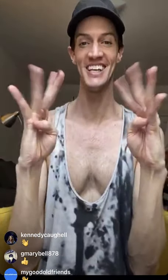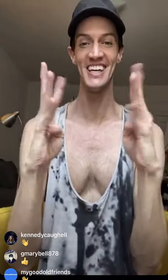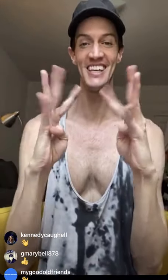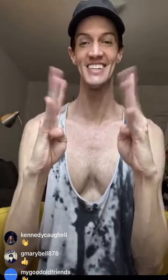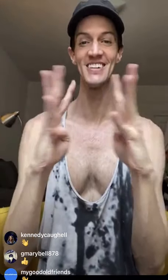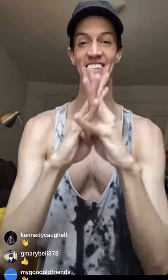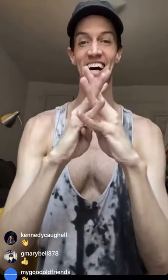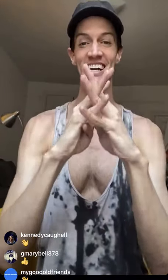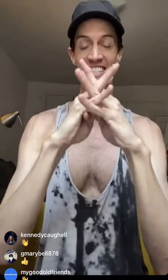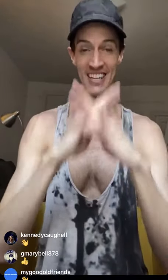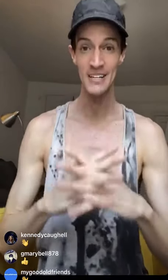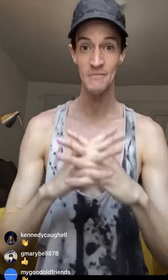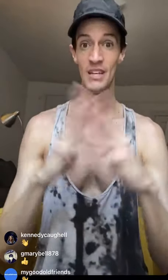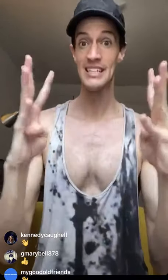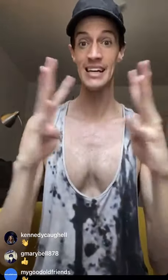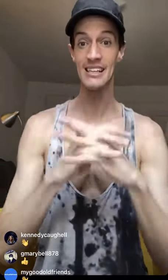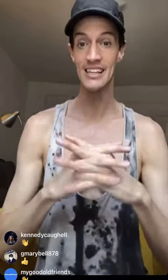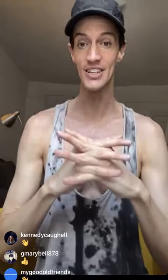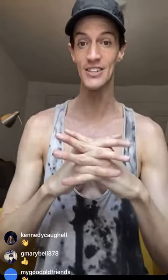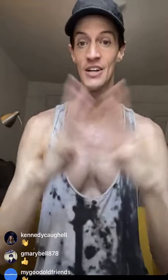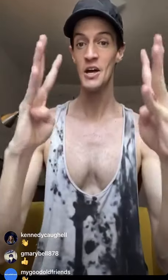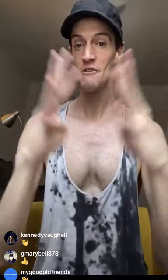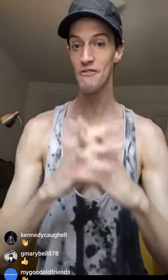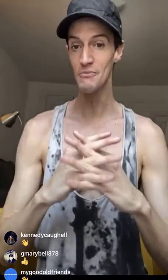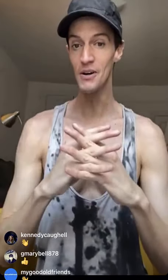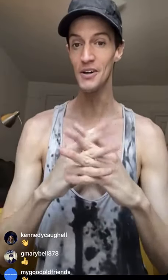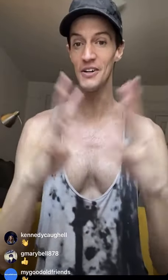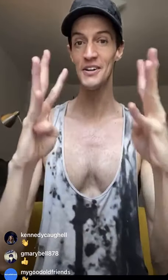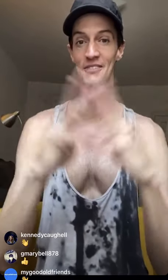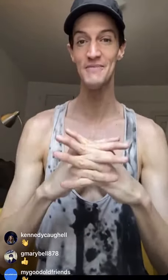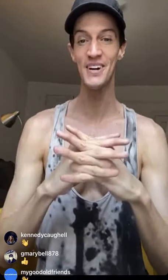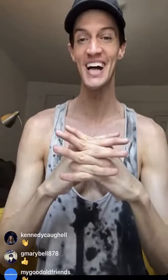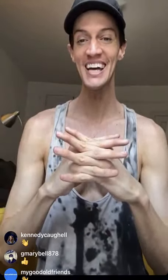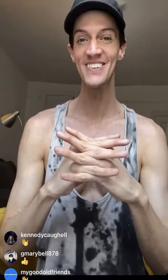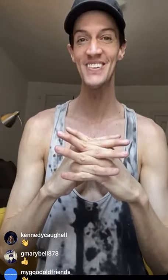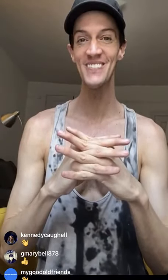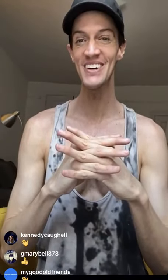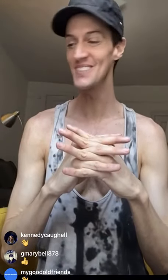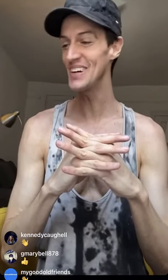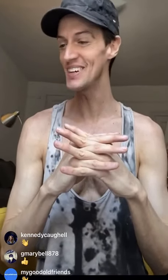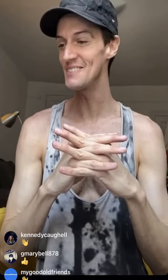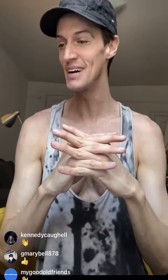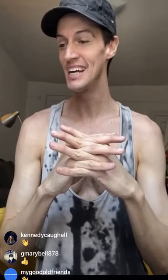it's all the guys tackling each other. Football. Hey everyone, welcome.